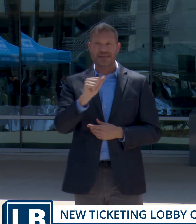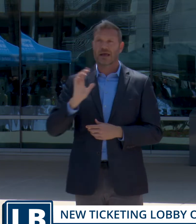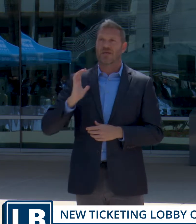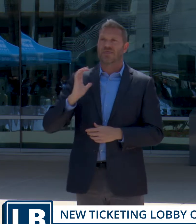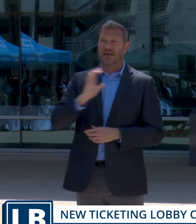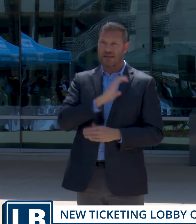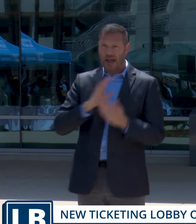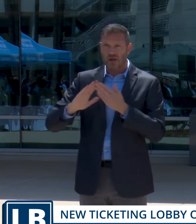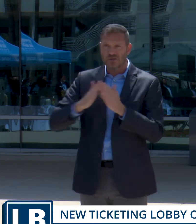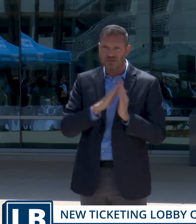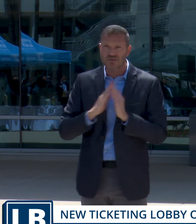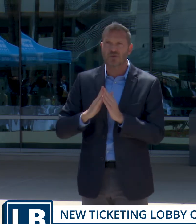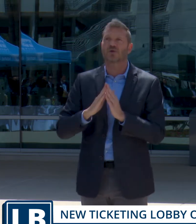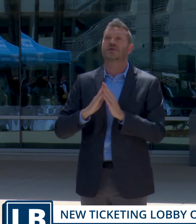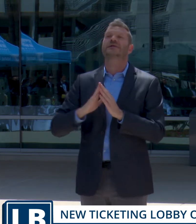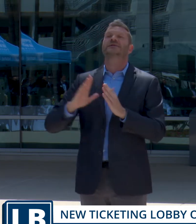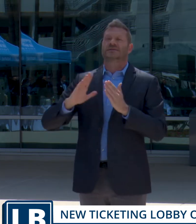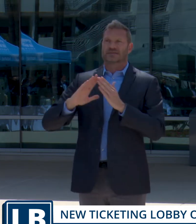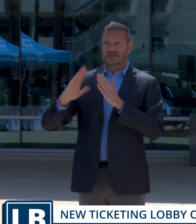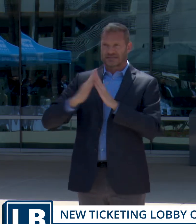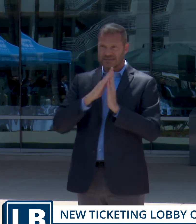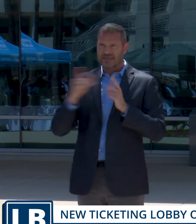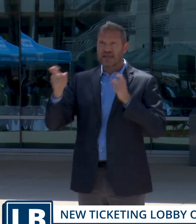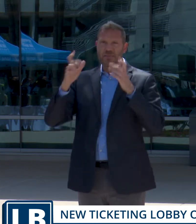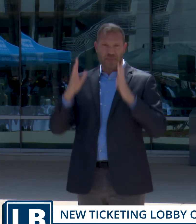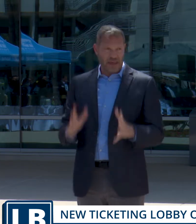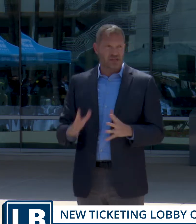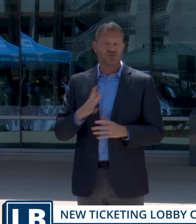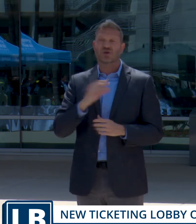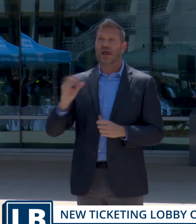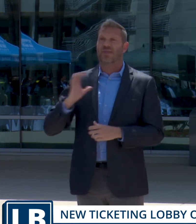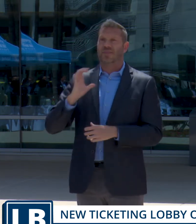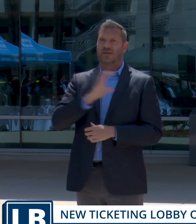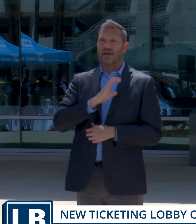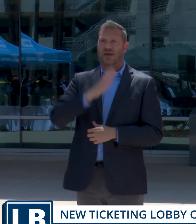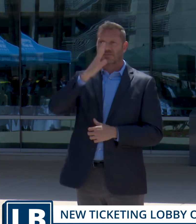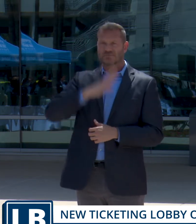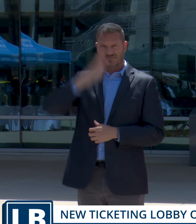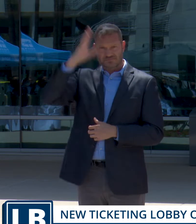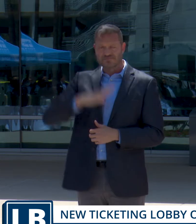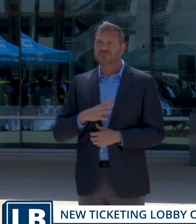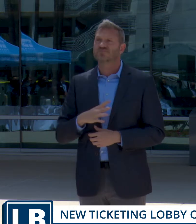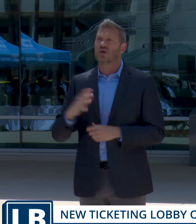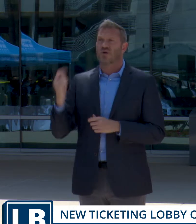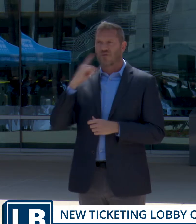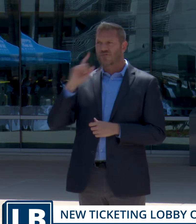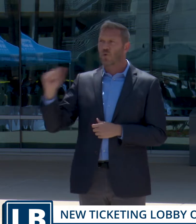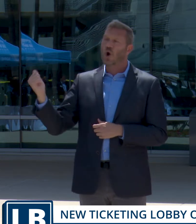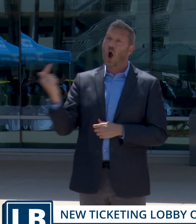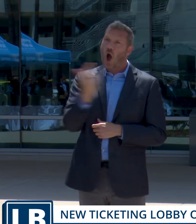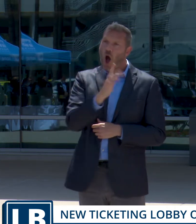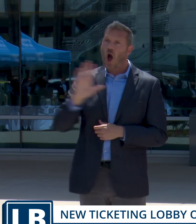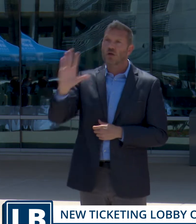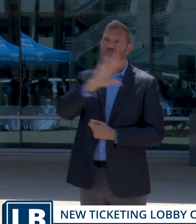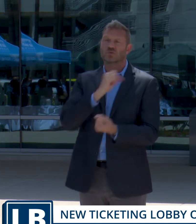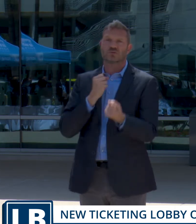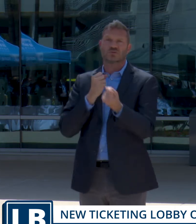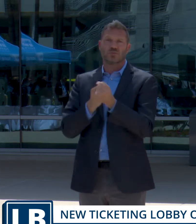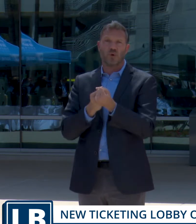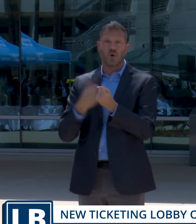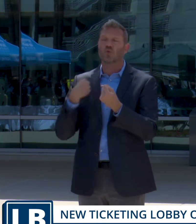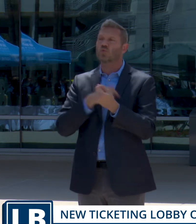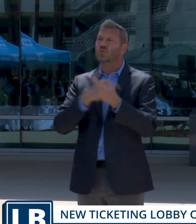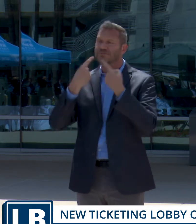Tom Modica, and the entire city family for your continued support. We have successfully navigated the